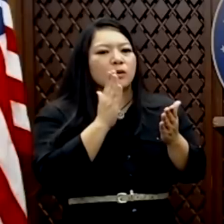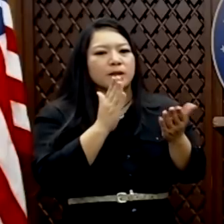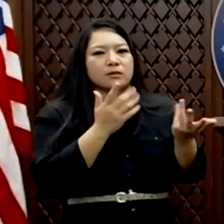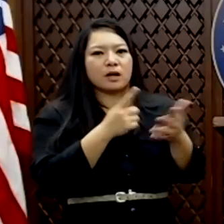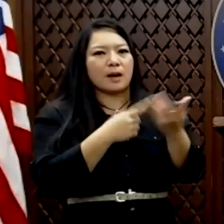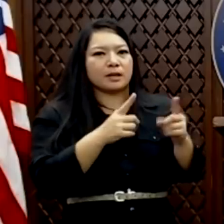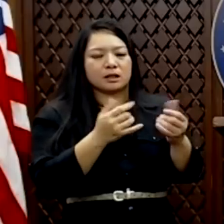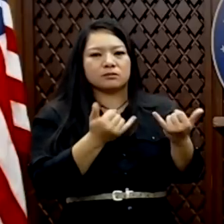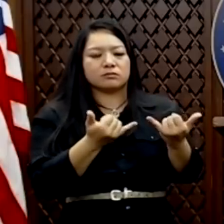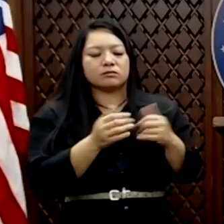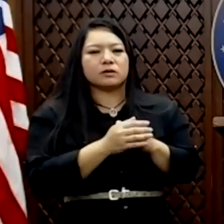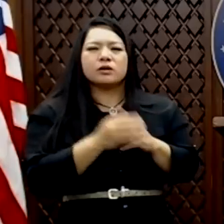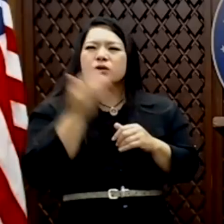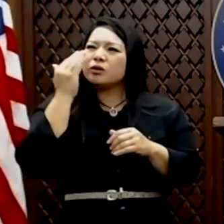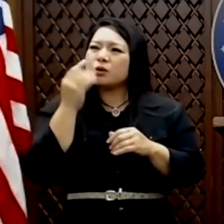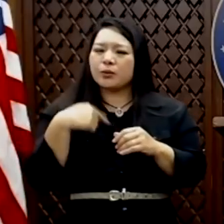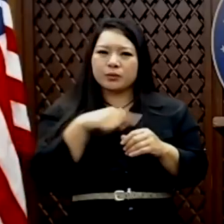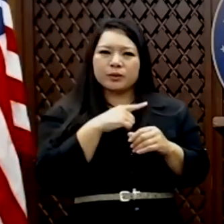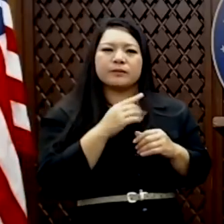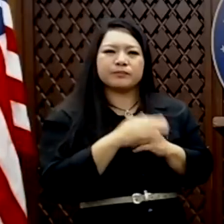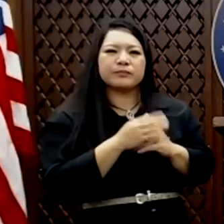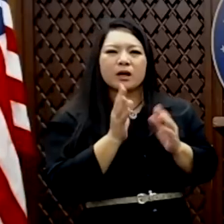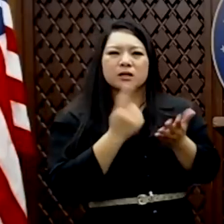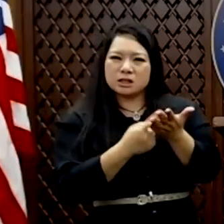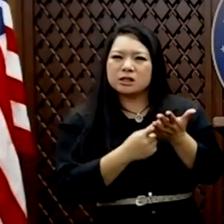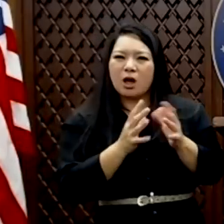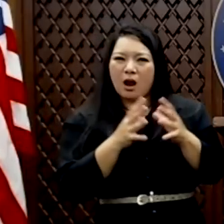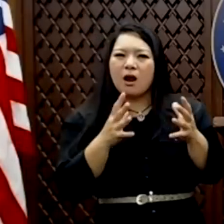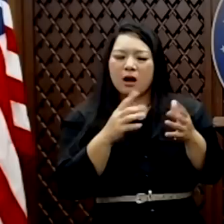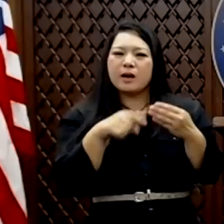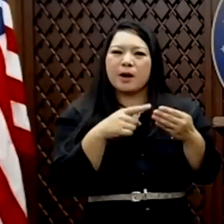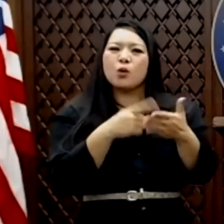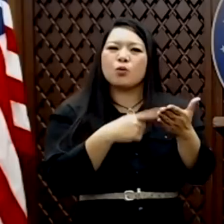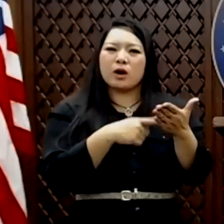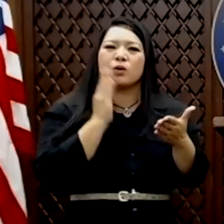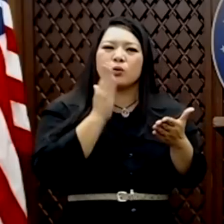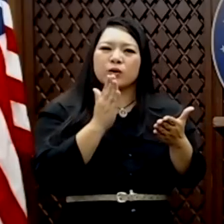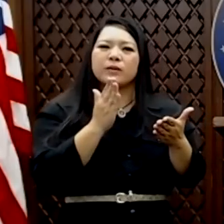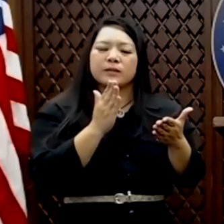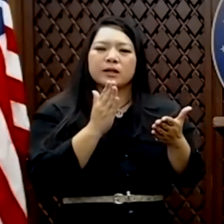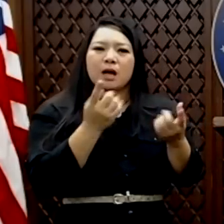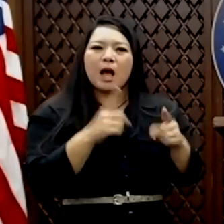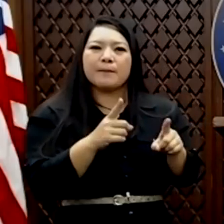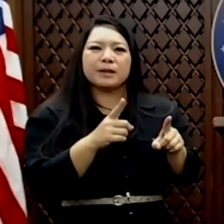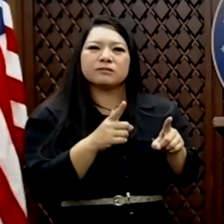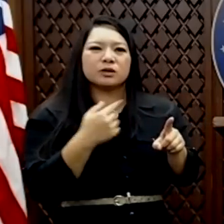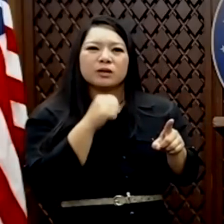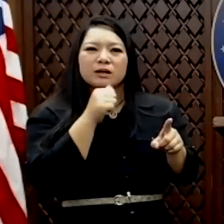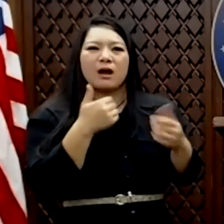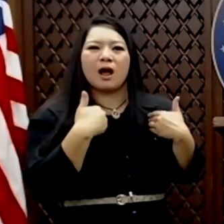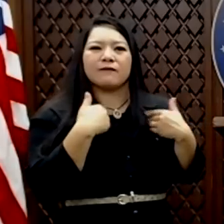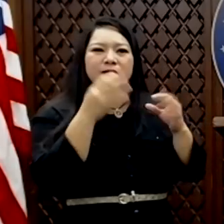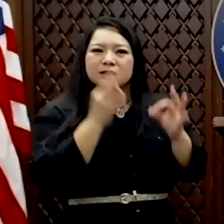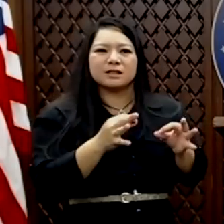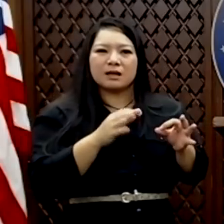if, for example? You know, we've talked a lot about what would be the consequences. We haven't really decided